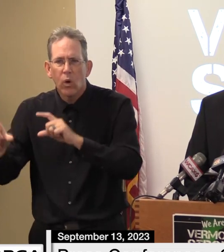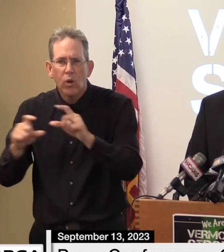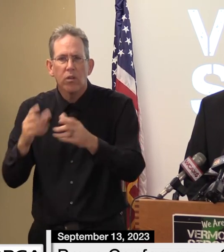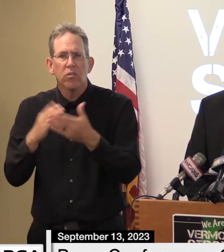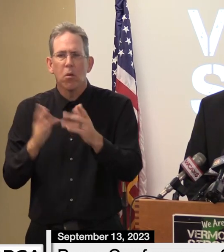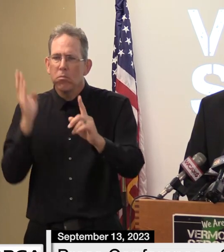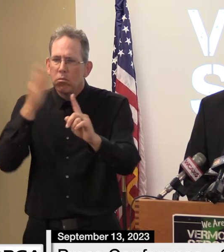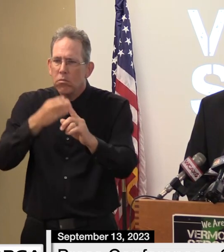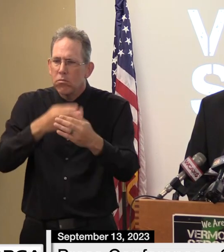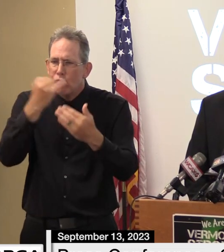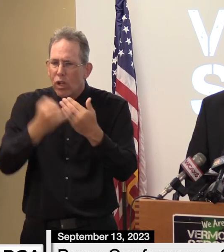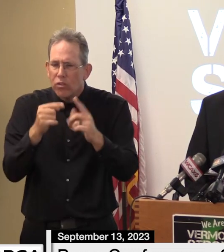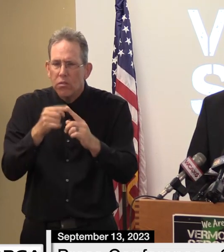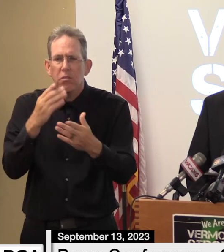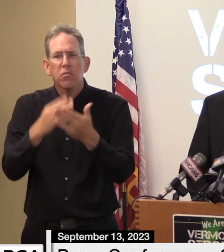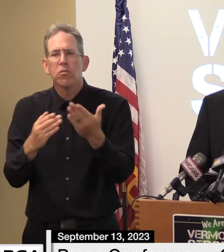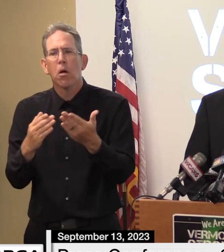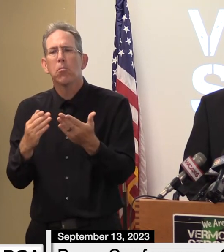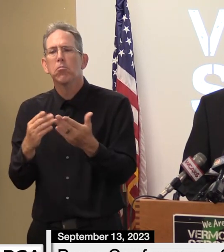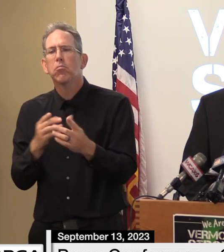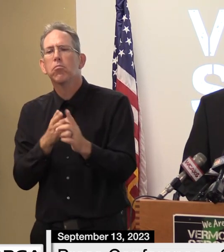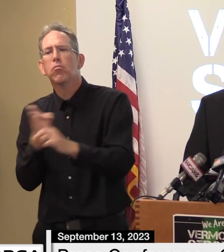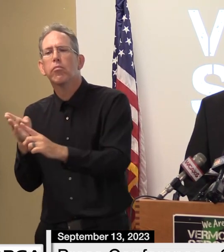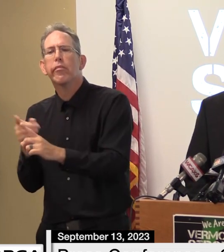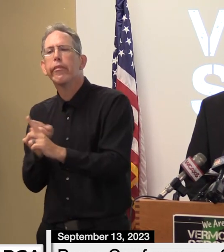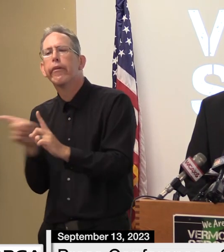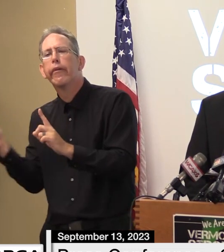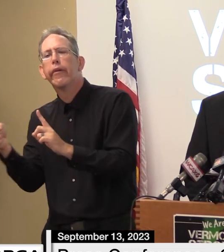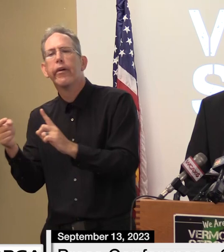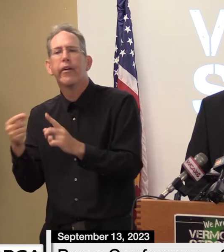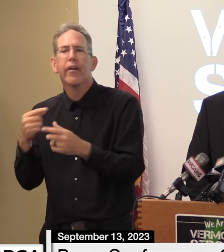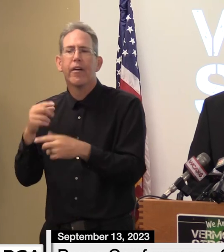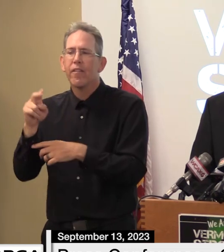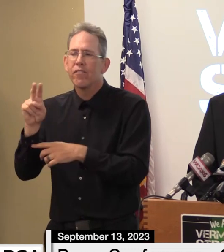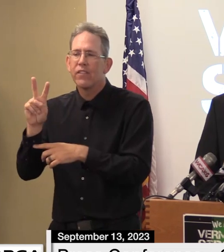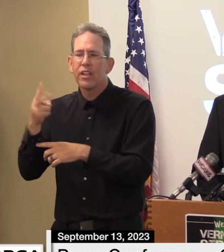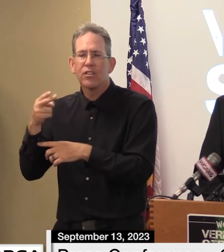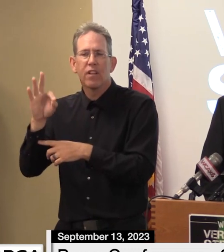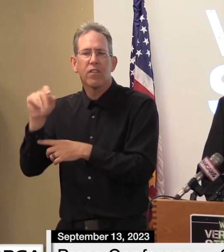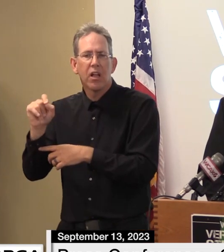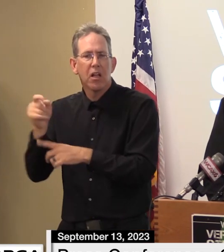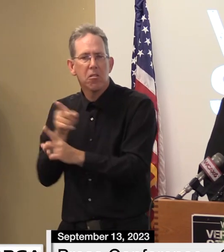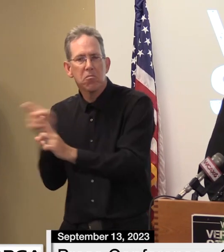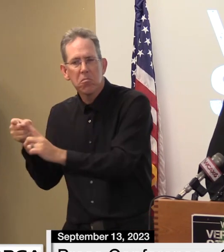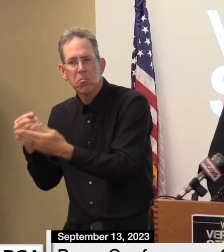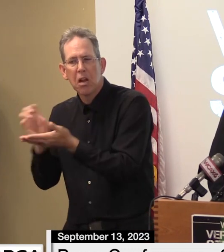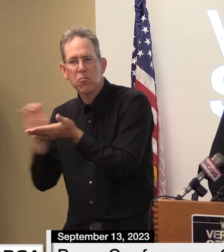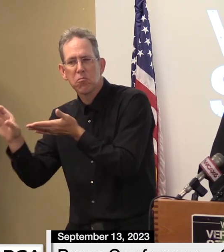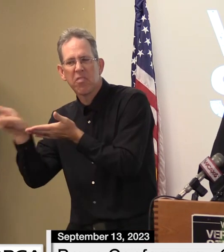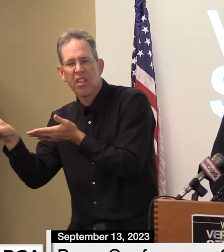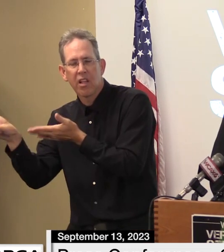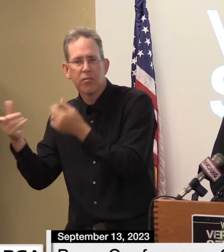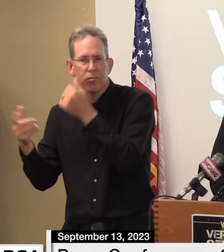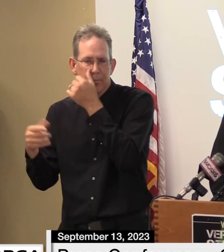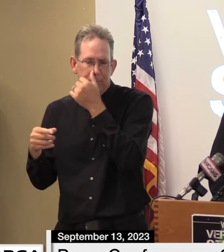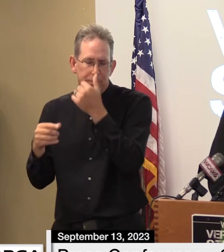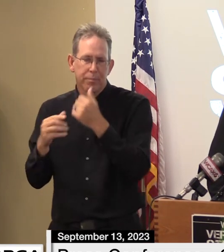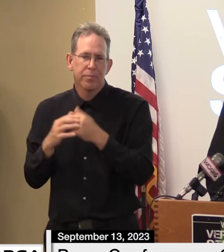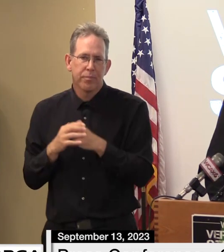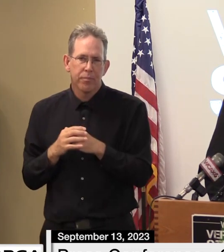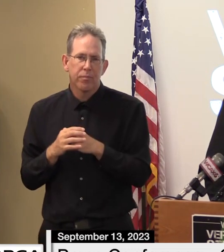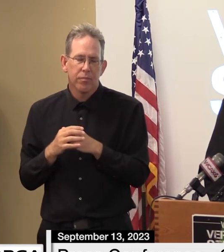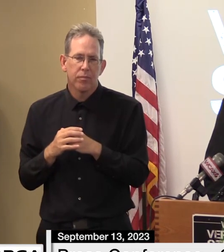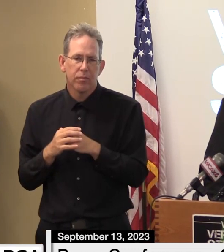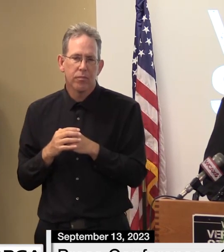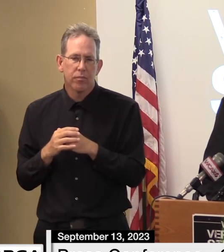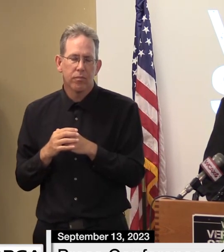some of them were projects that were indirect. So like VHFA, they would take money and then invest it directly. We,